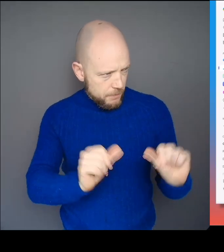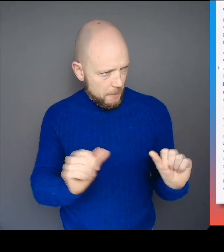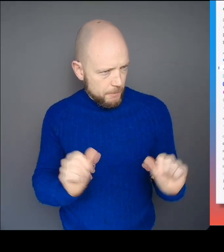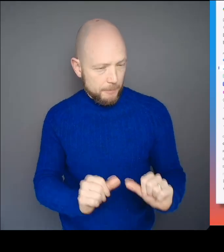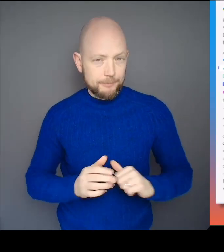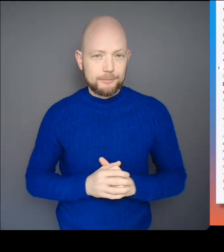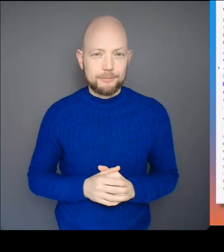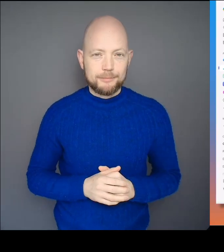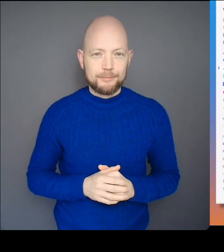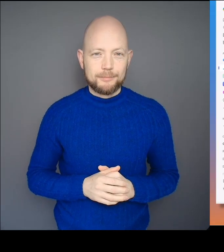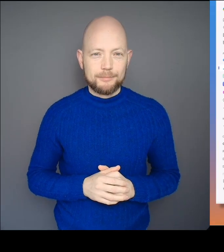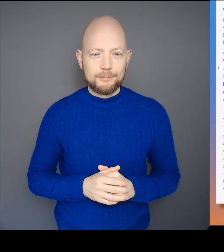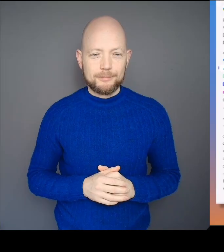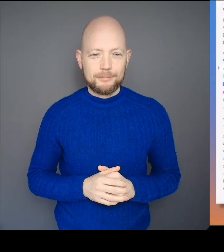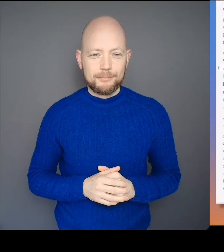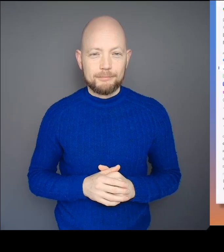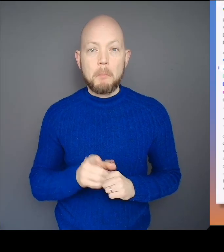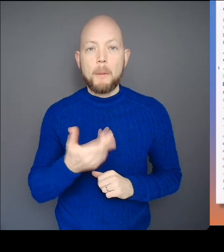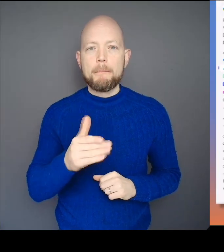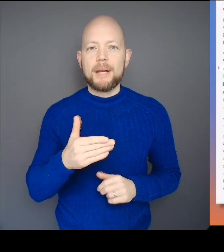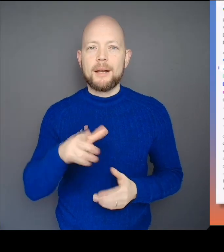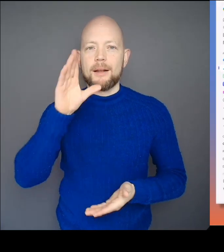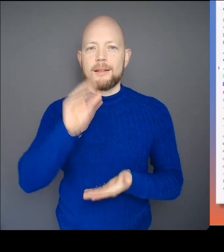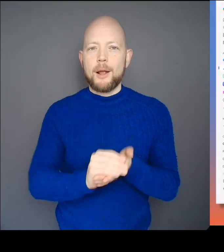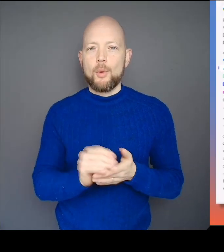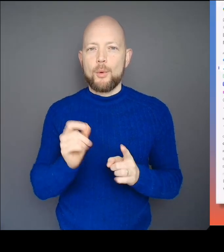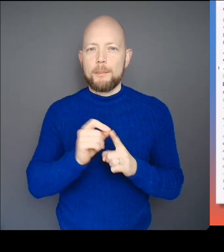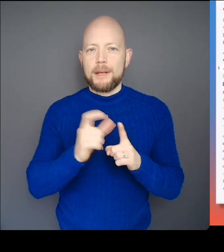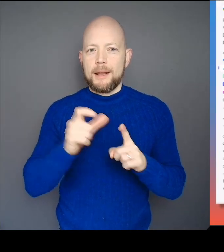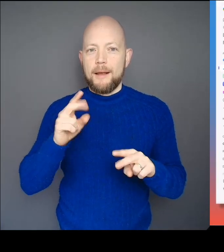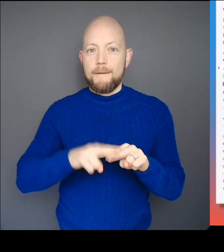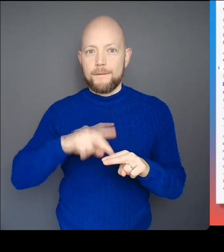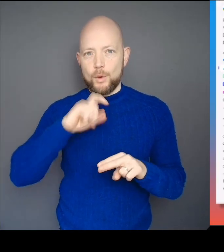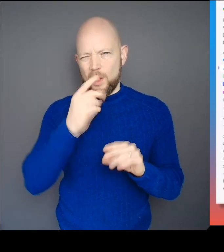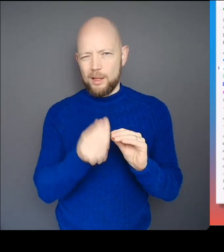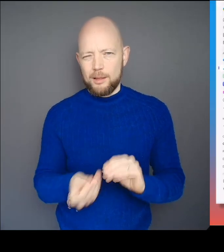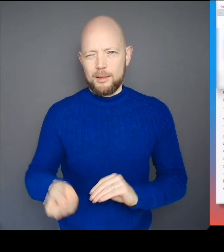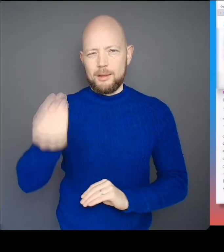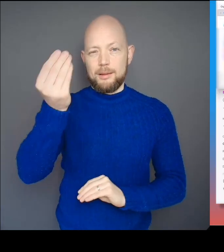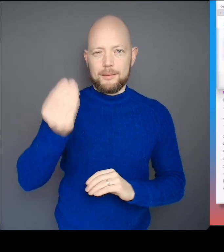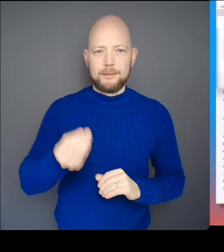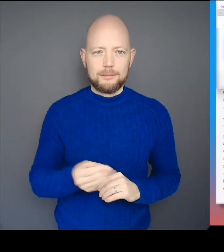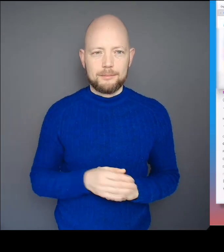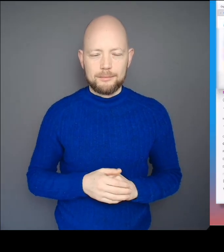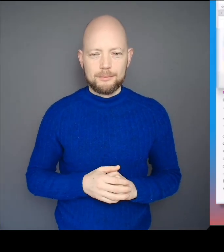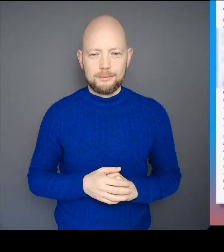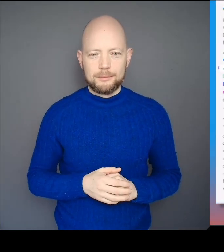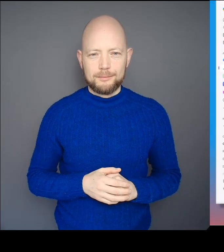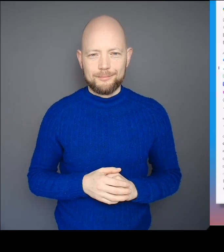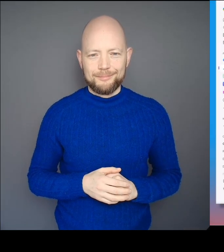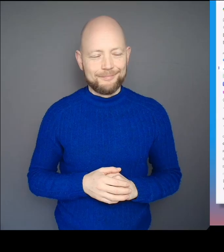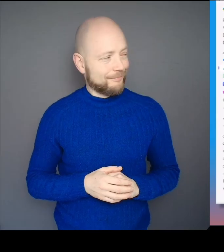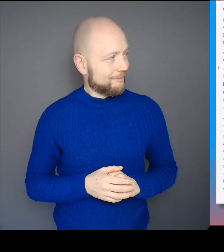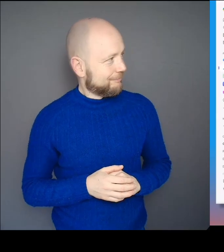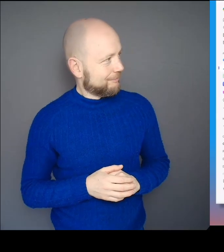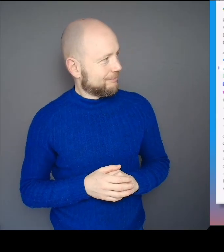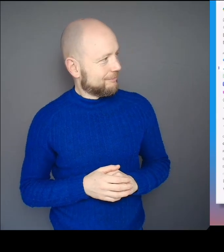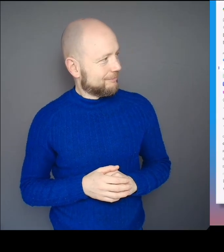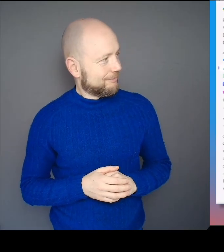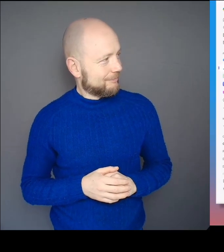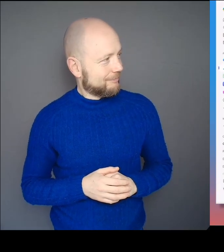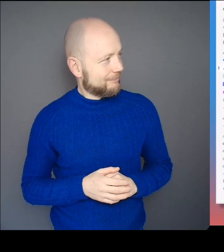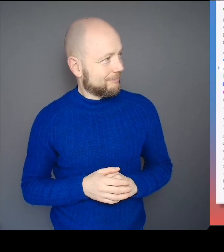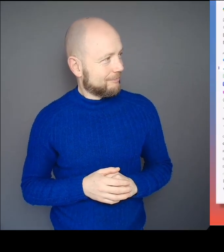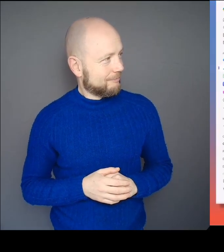outliers. And this one, I've just downloaded that PDF. I haven't actually saved it into my files. So I'm just going to choose to upload that from my